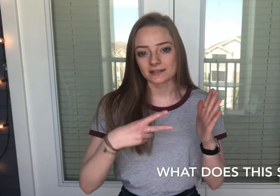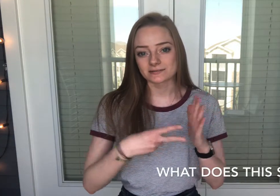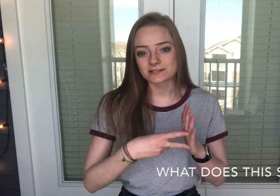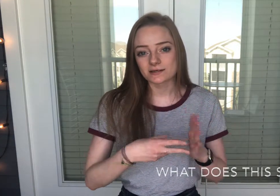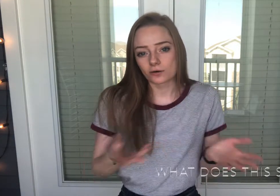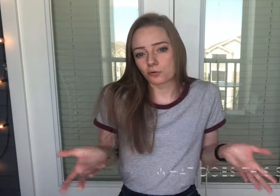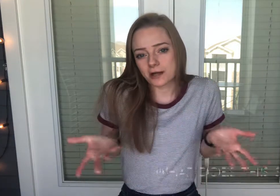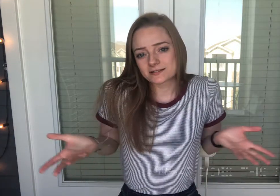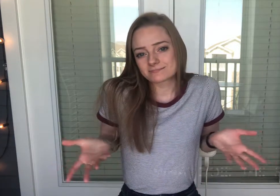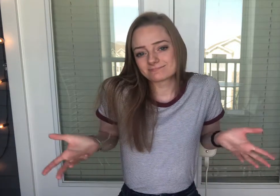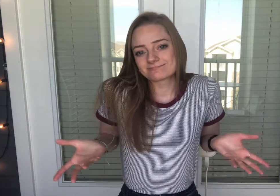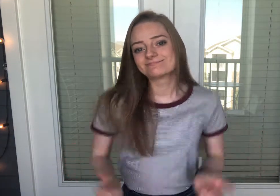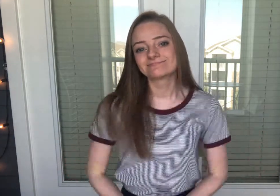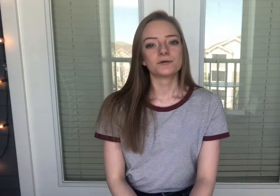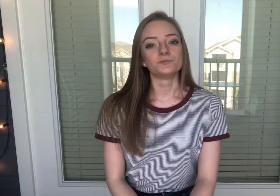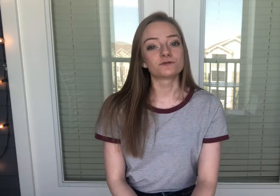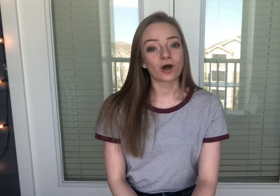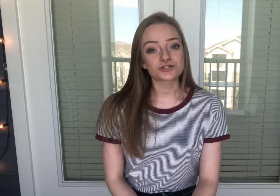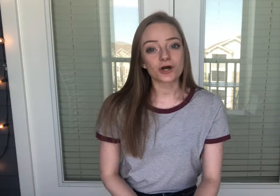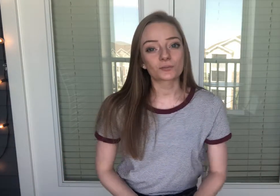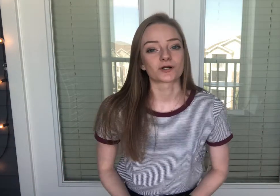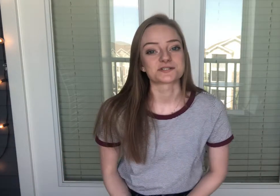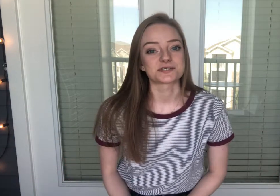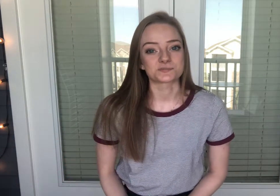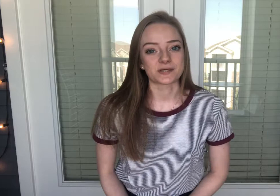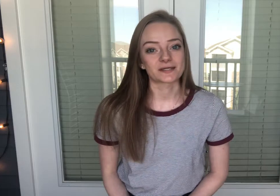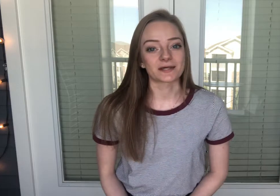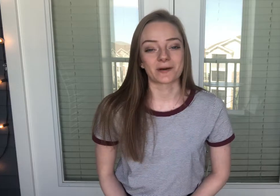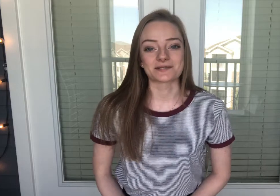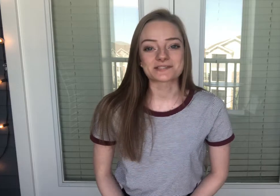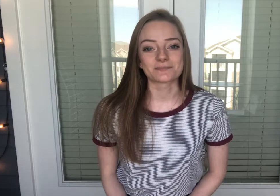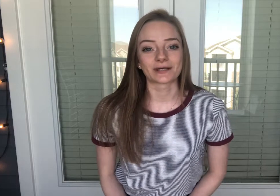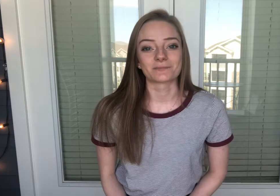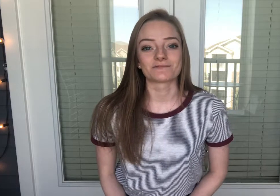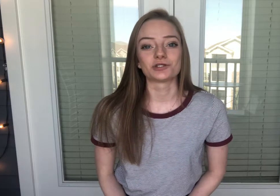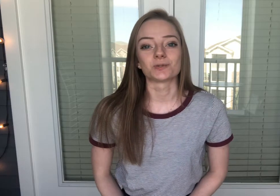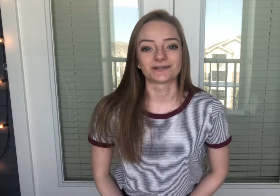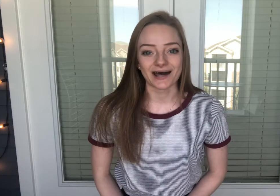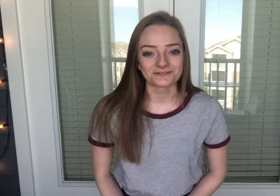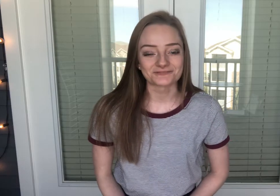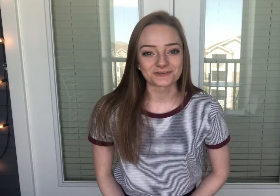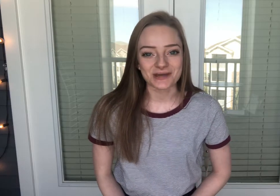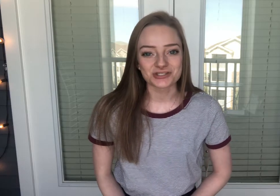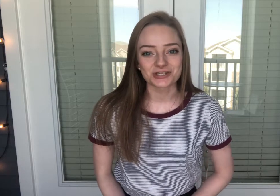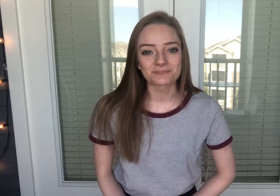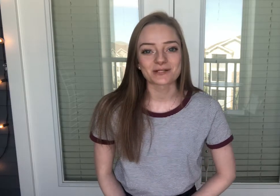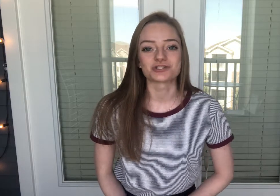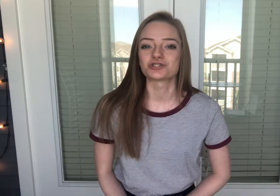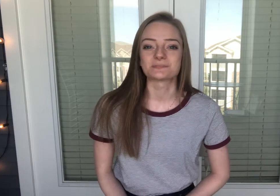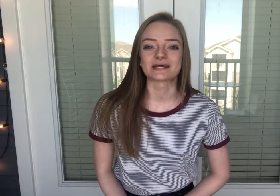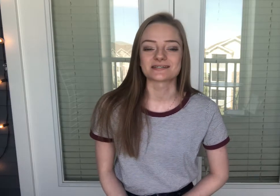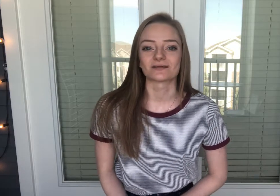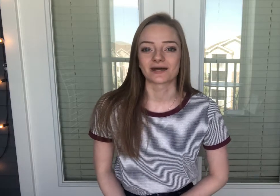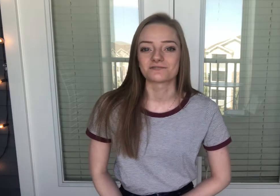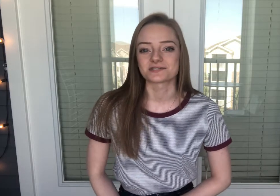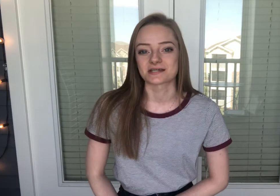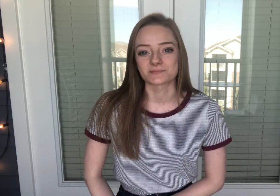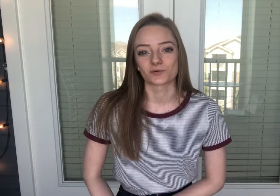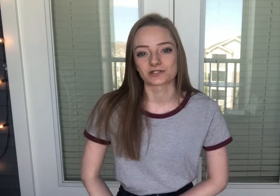means what? Moving on to our words this week, it might seem like I'm giving you a lot of information, but it's just because a lot of the signs I'm going to